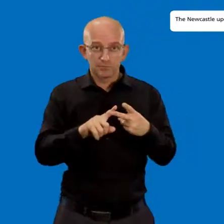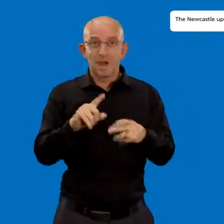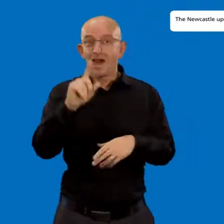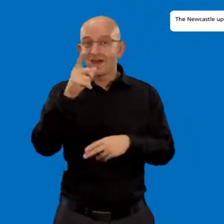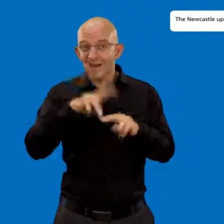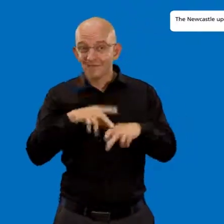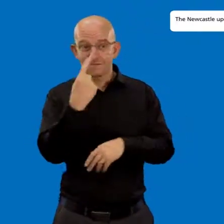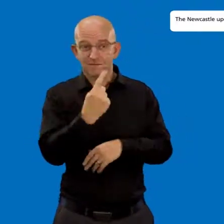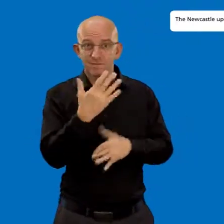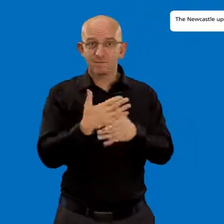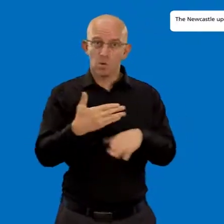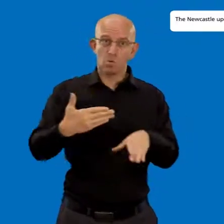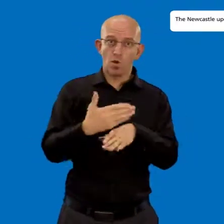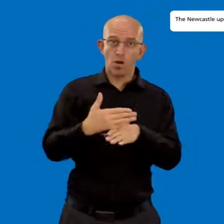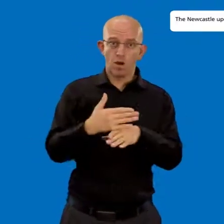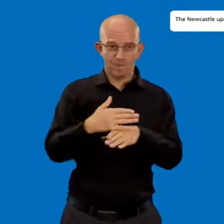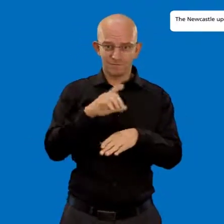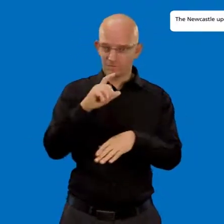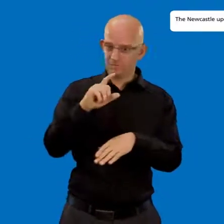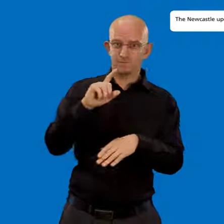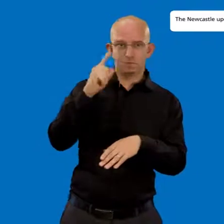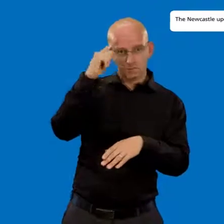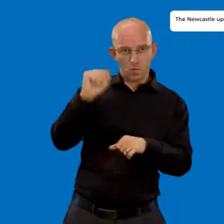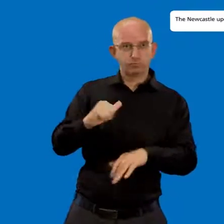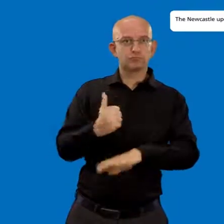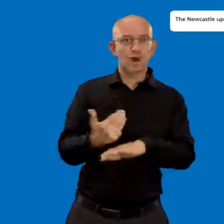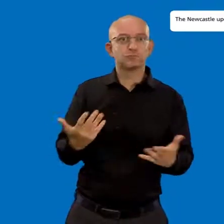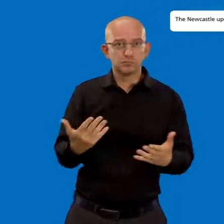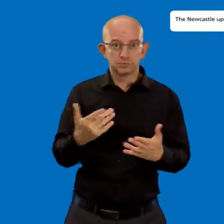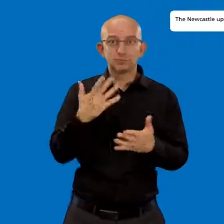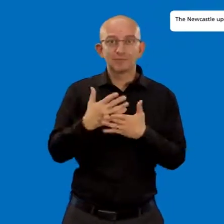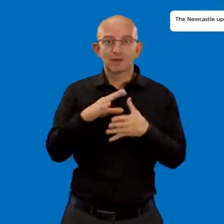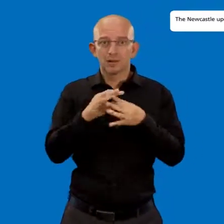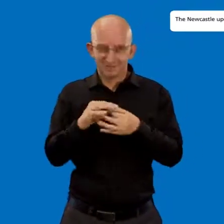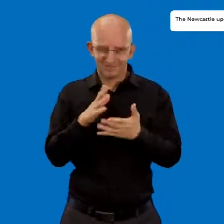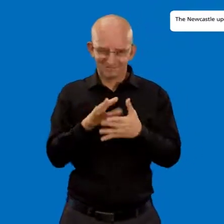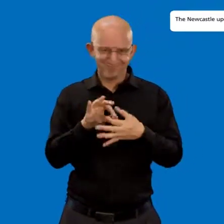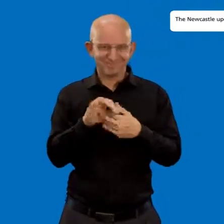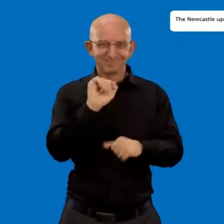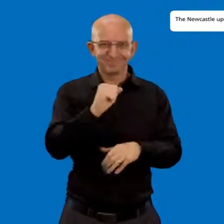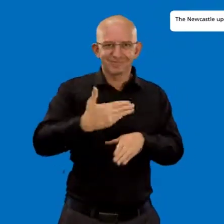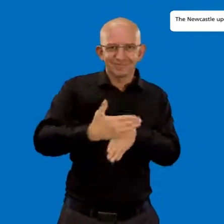You are an employee of the Trust and the matters relate to your contract of employment.